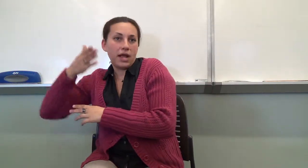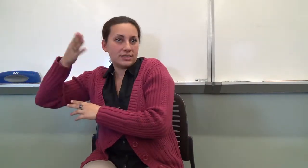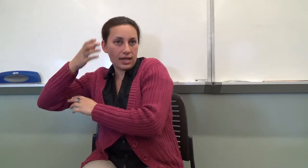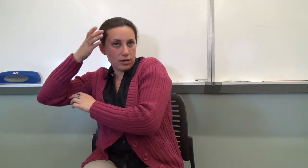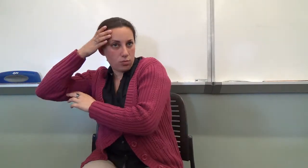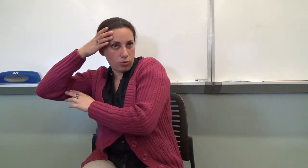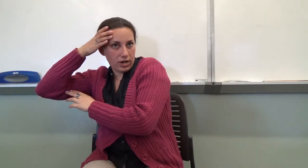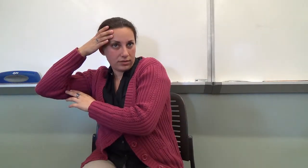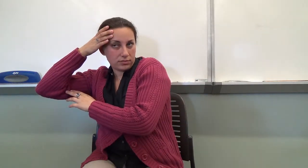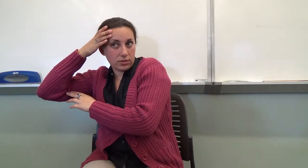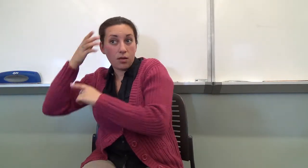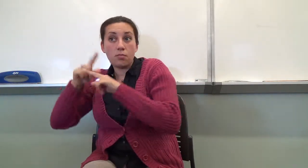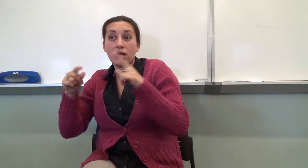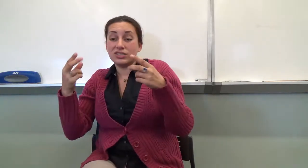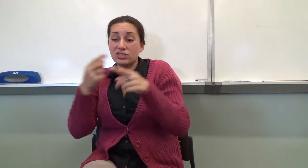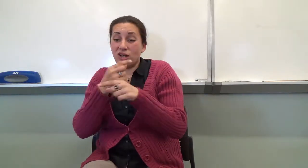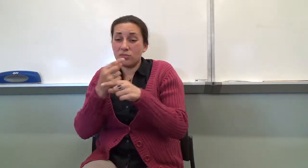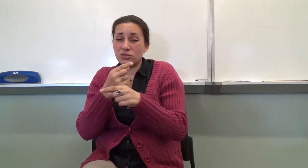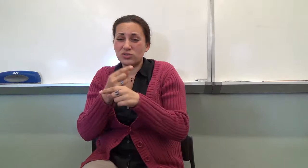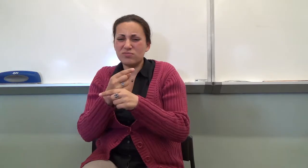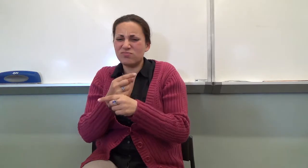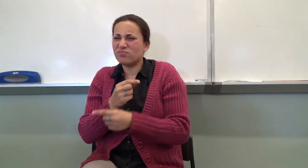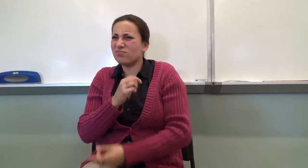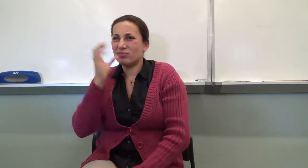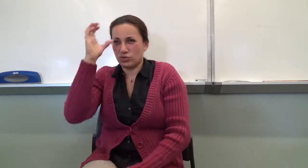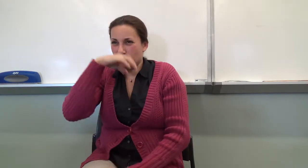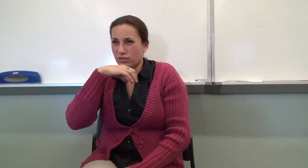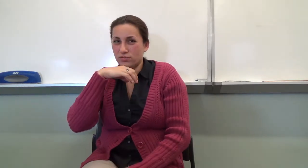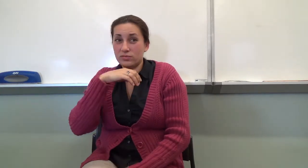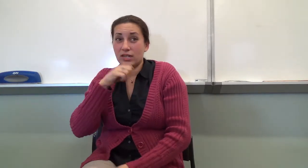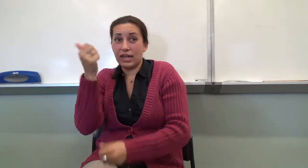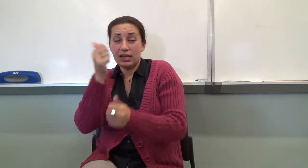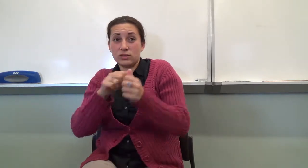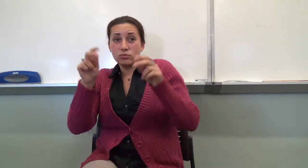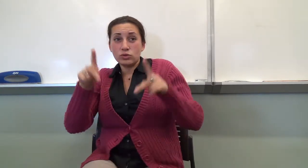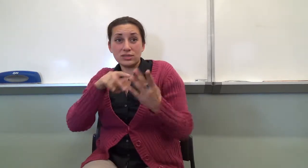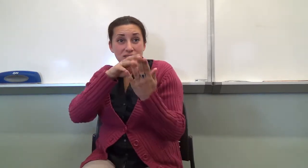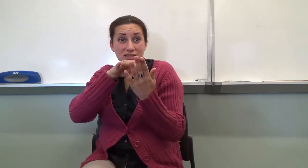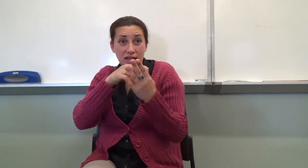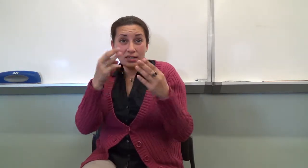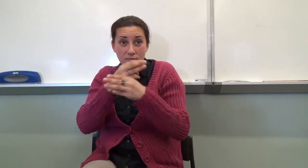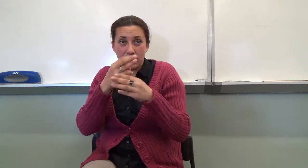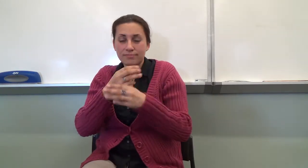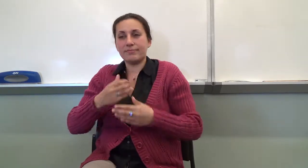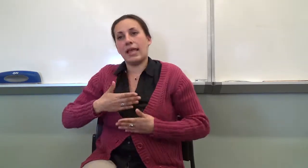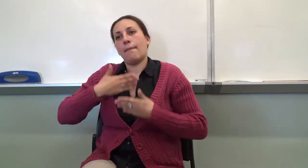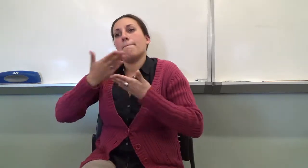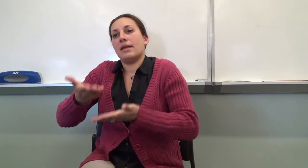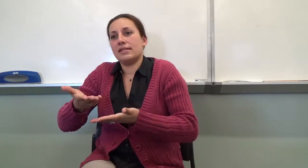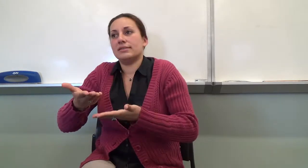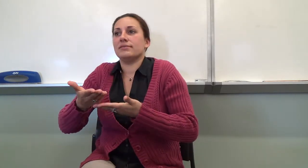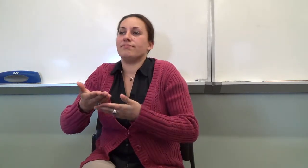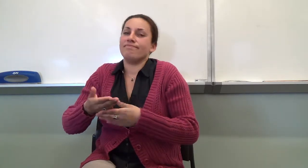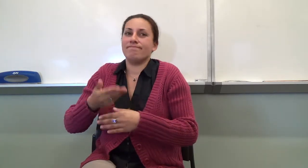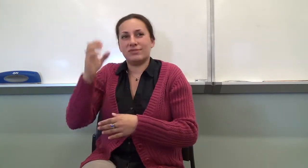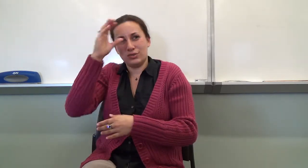Geometry is a very strange thing. I mean, every mathematician admits to it. We have to have it, we need